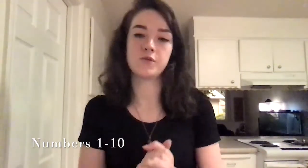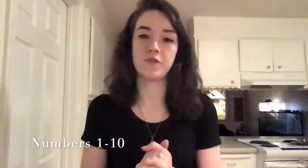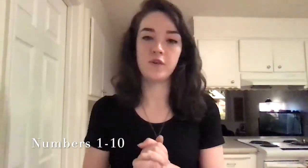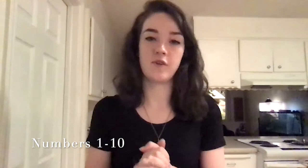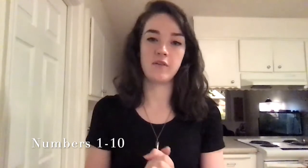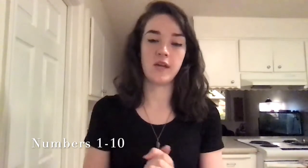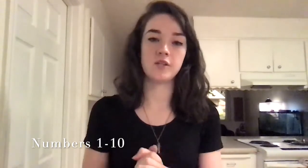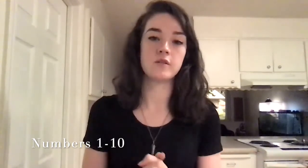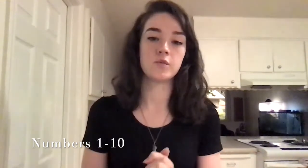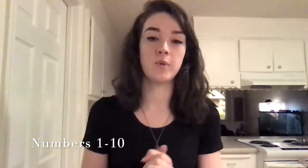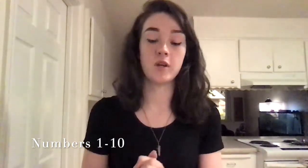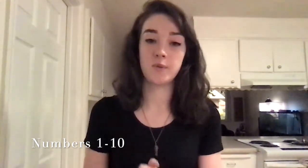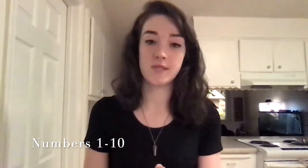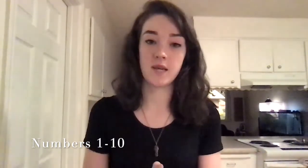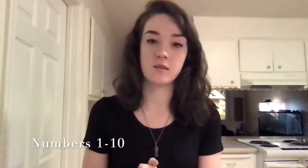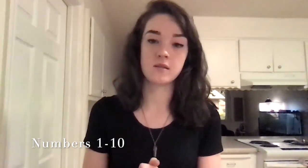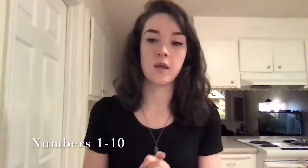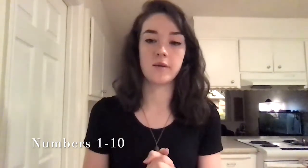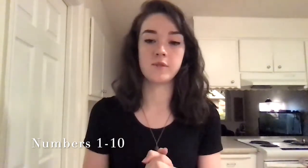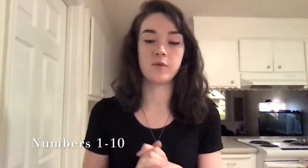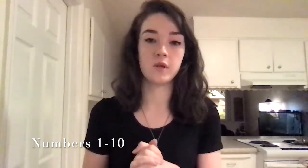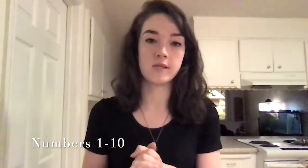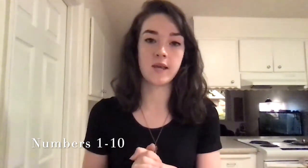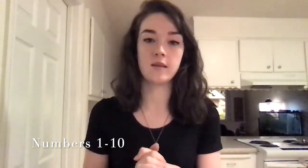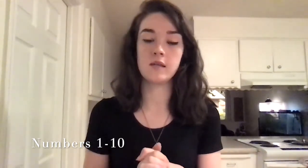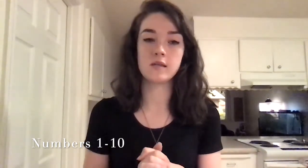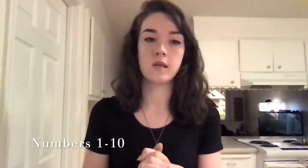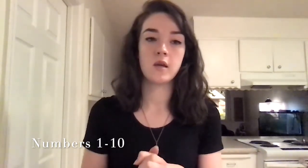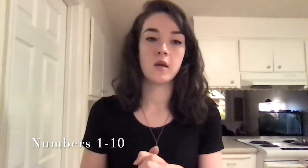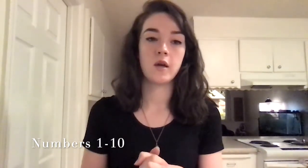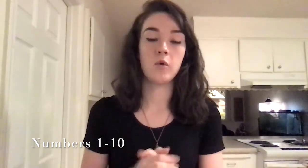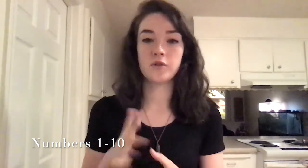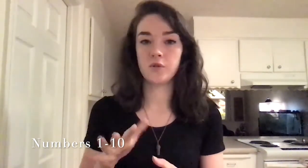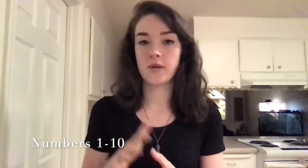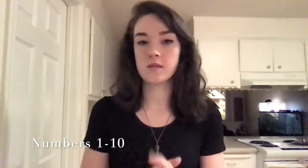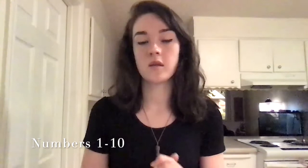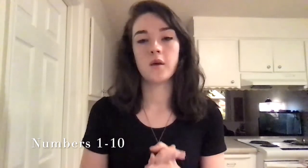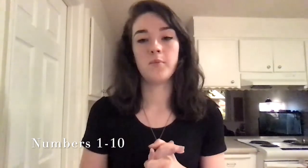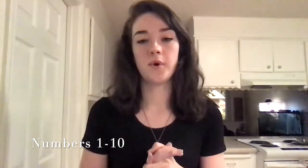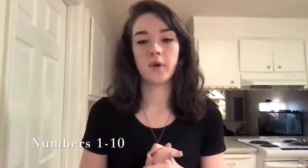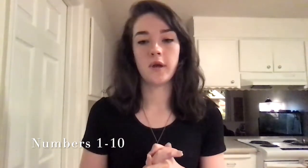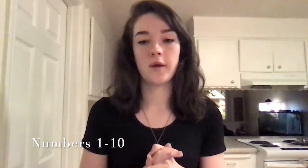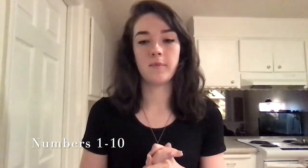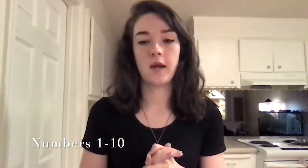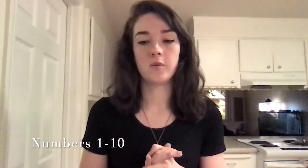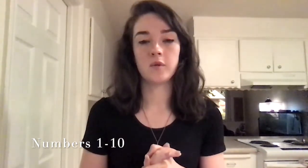few variations when we are doing signs. So you can sign these one or two ways, but I will go